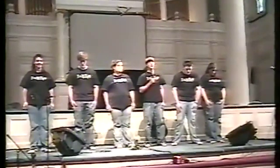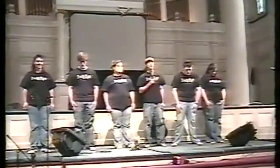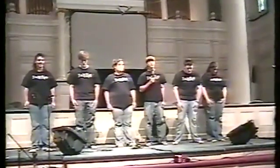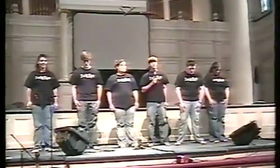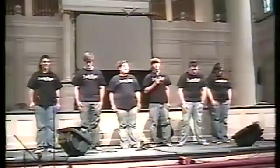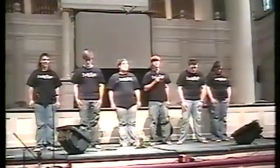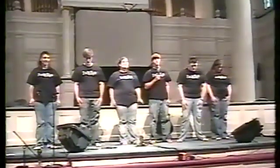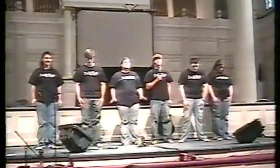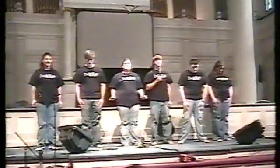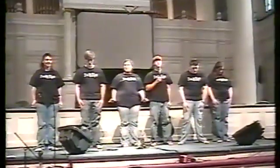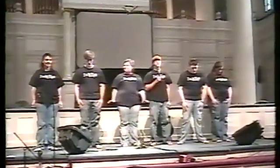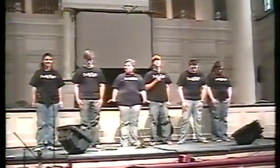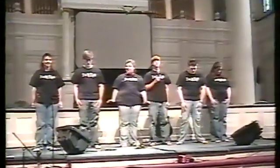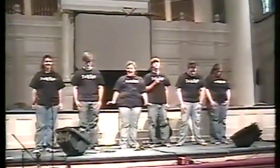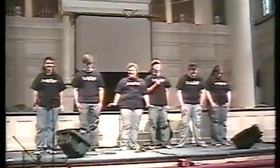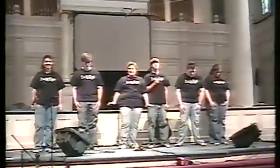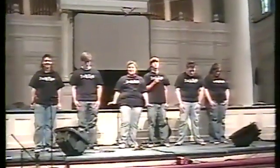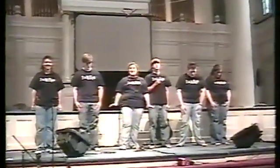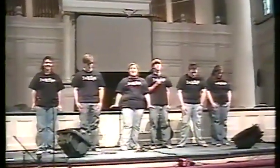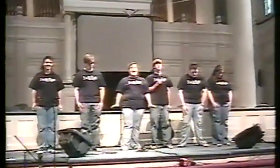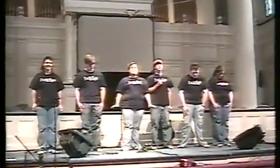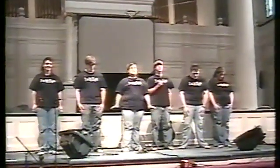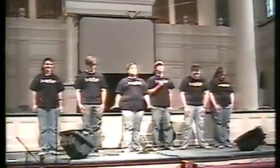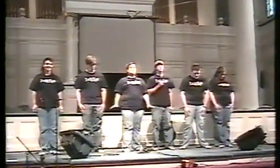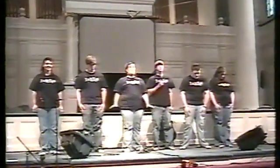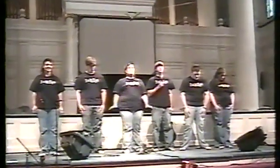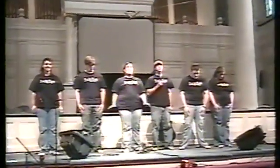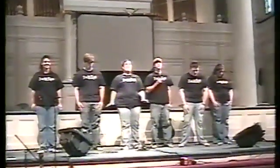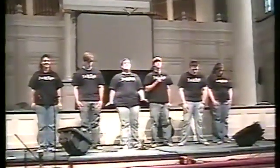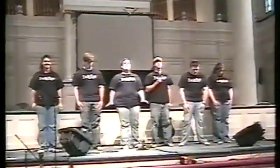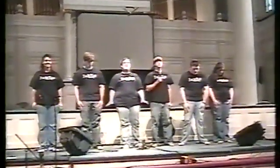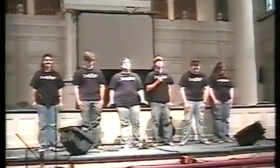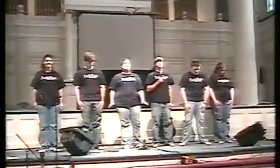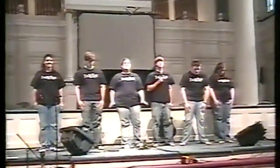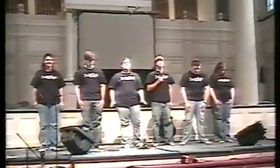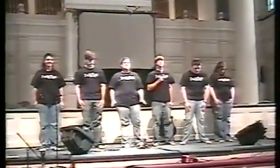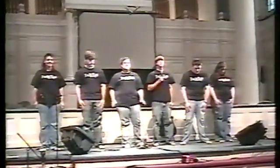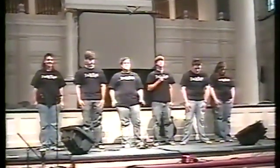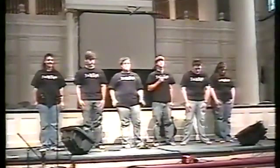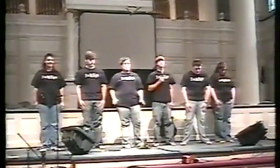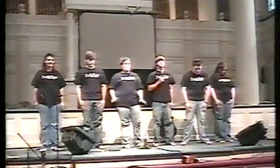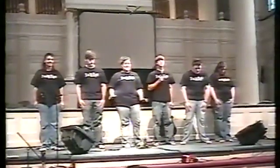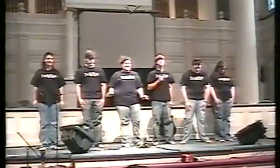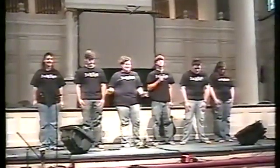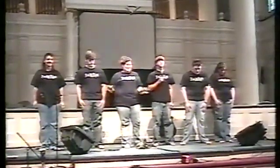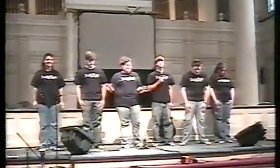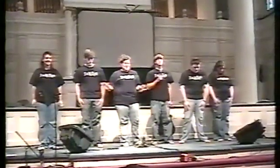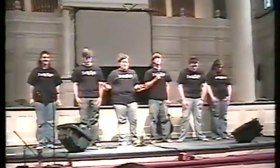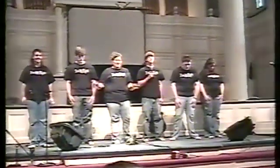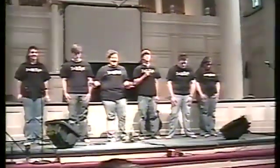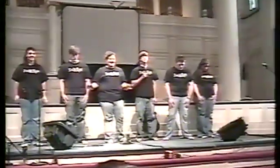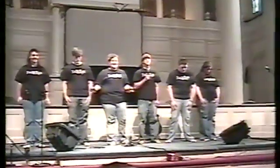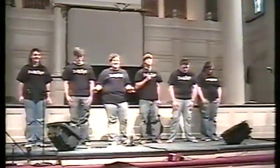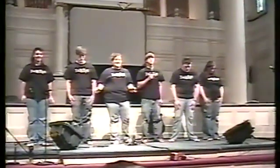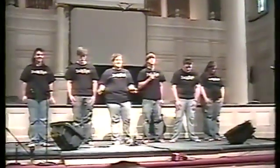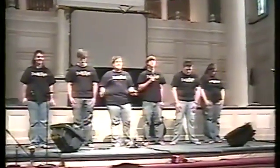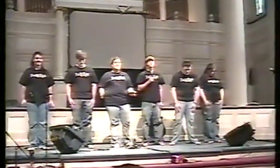do. Except go to Africa. I just don't think I can make it there, living in some crazy looking jungle and living